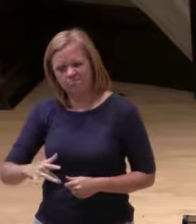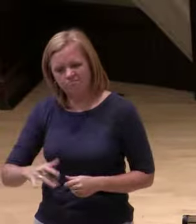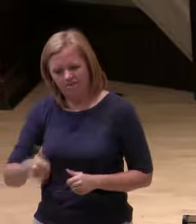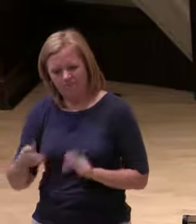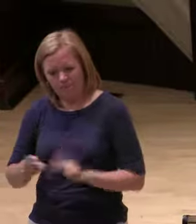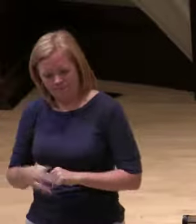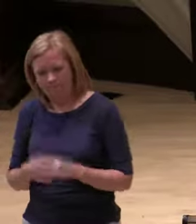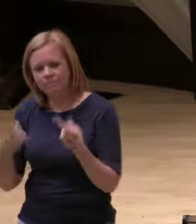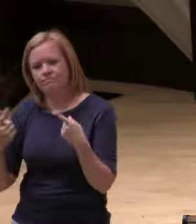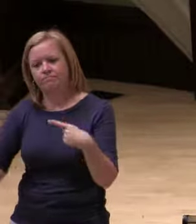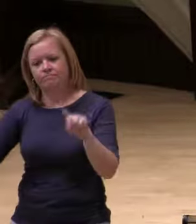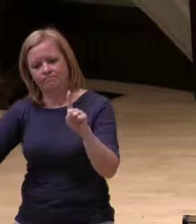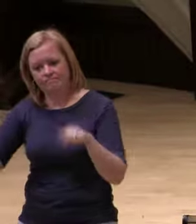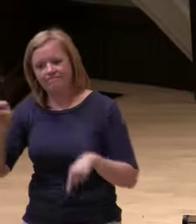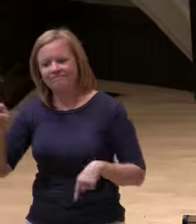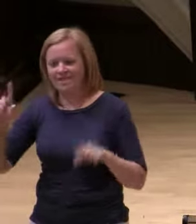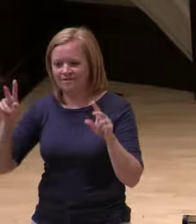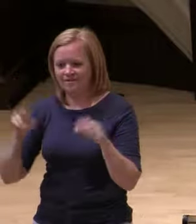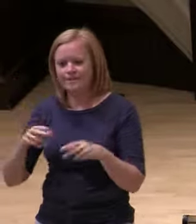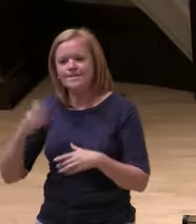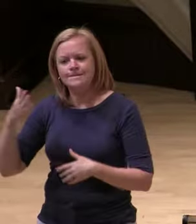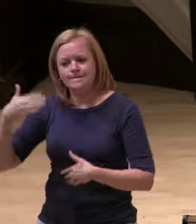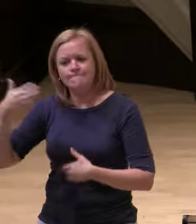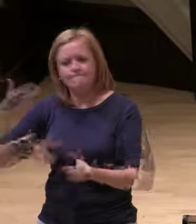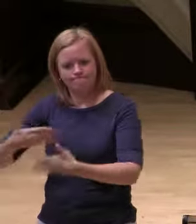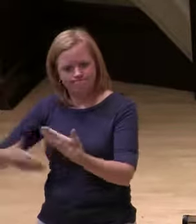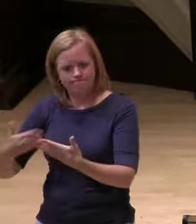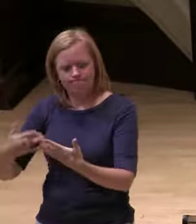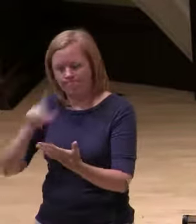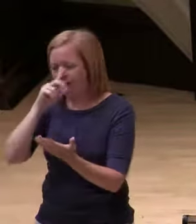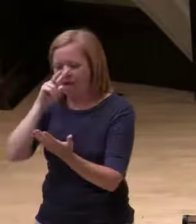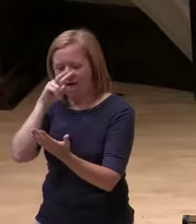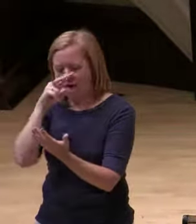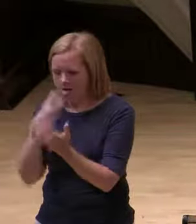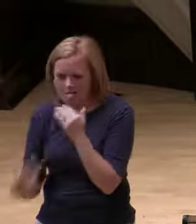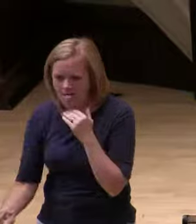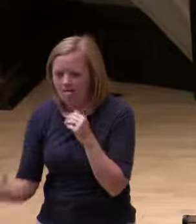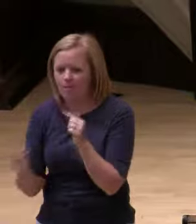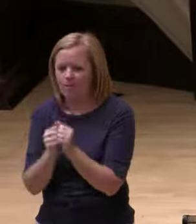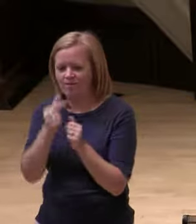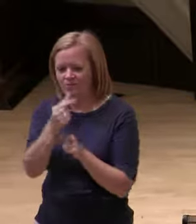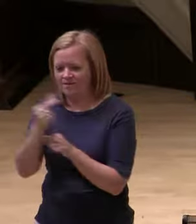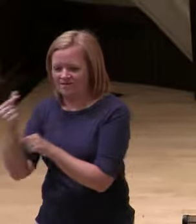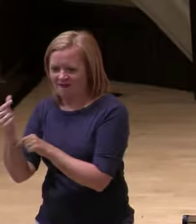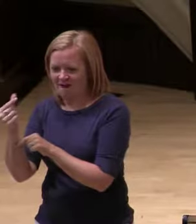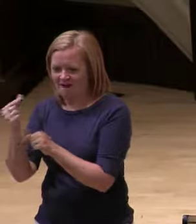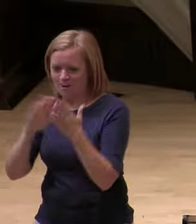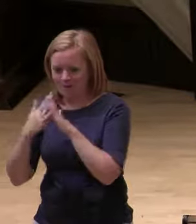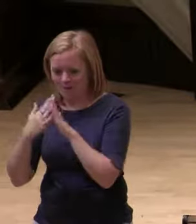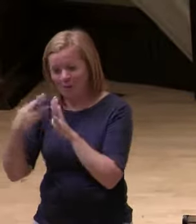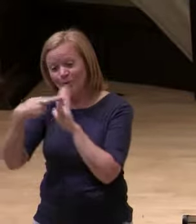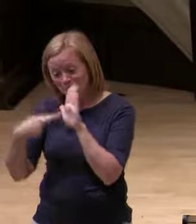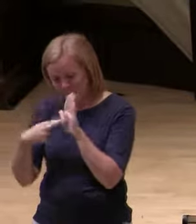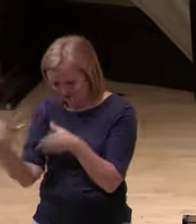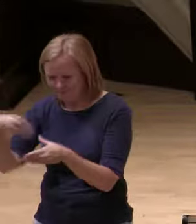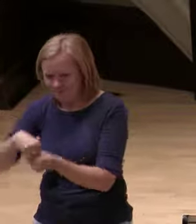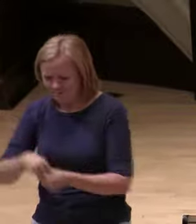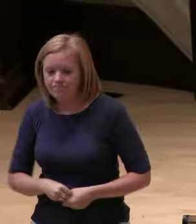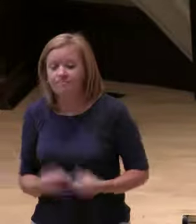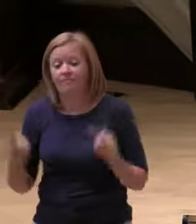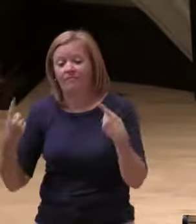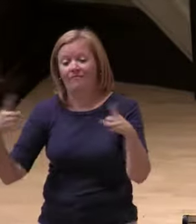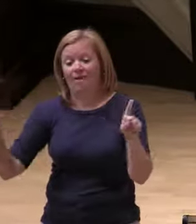And finally, he gradually fell in love with the Grace of God community, rules and all.